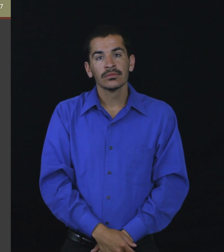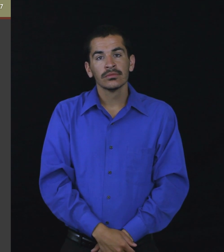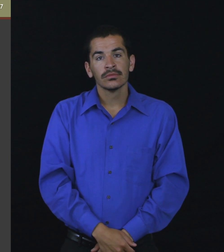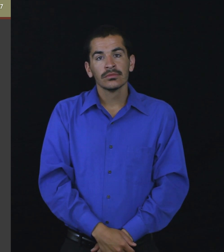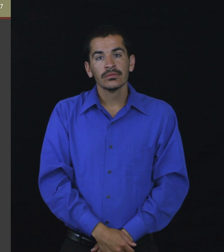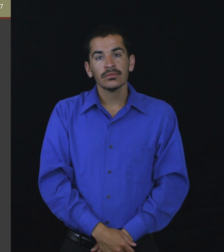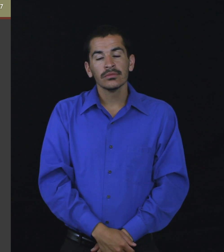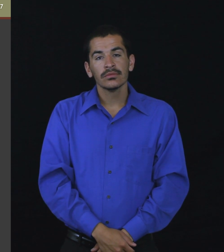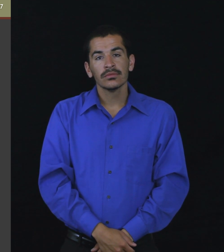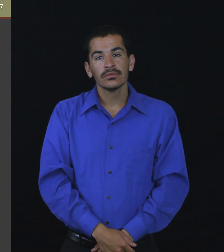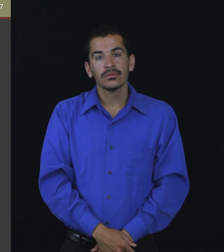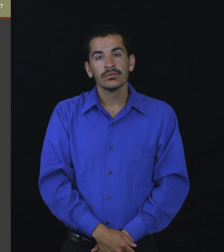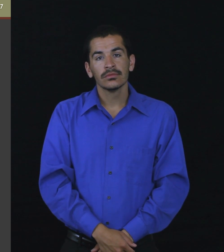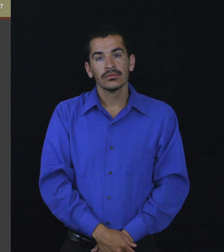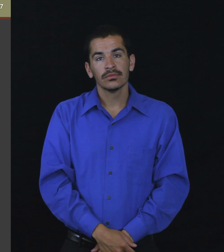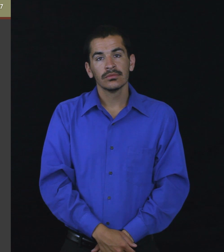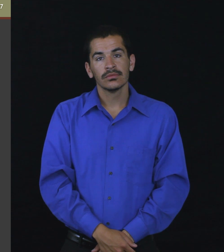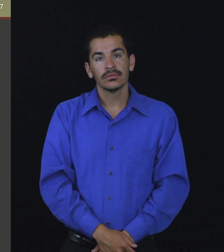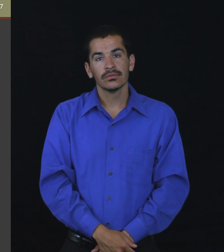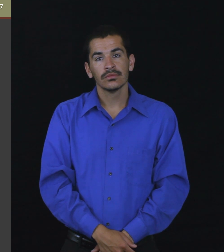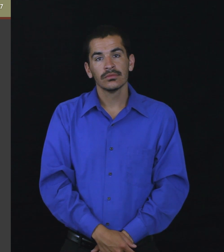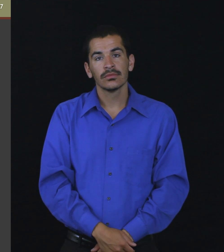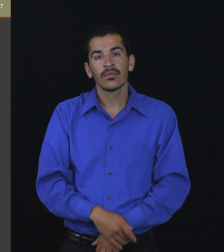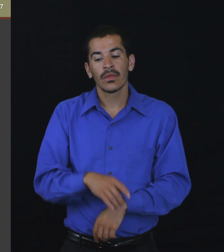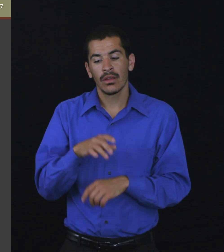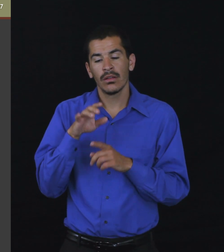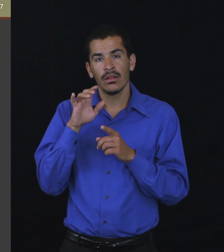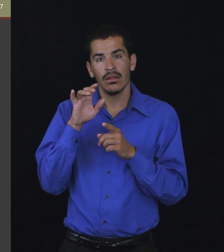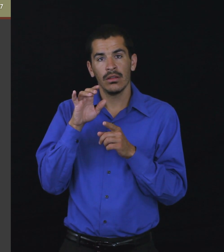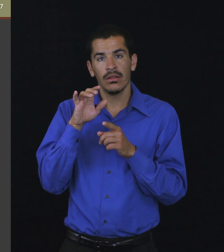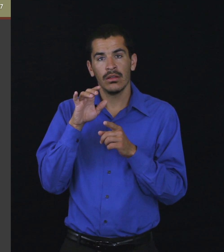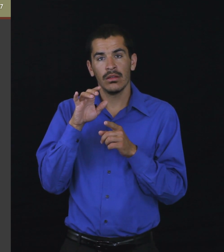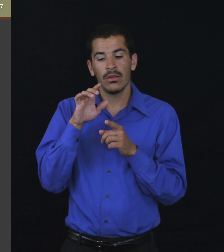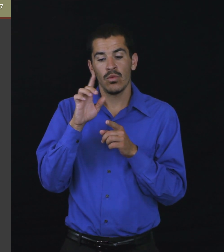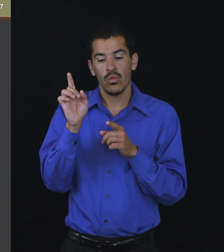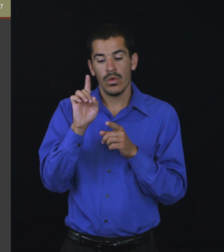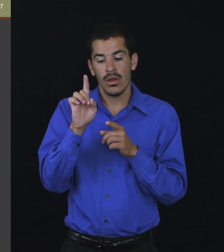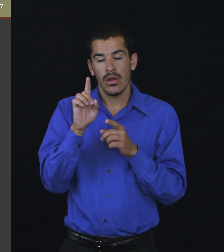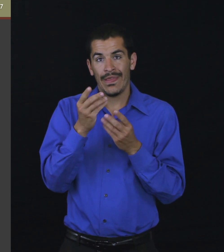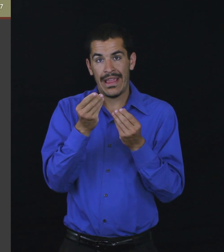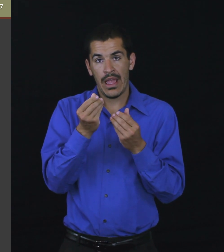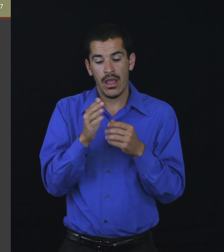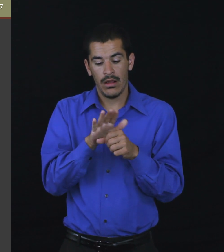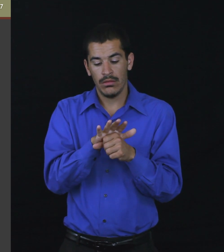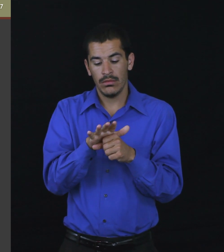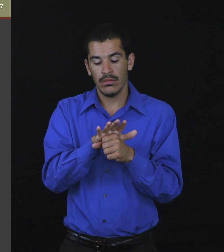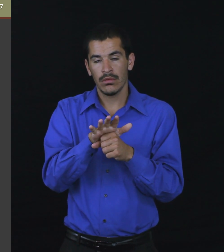It's located in a qualified census tract.